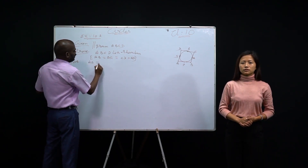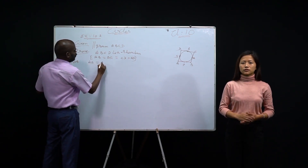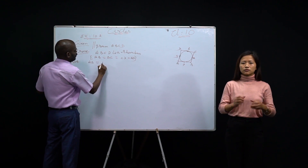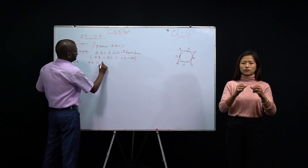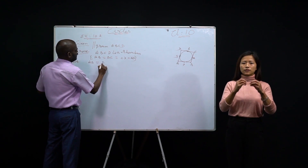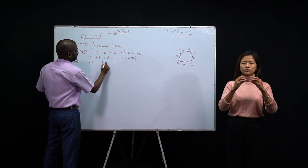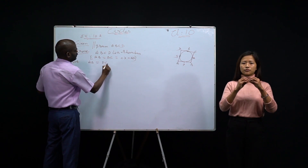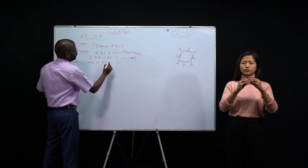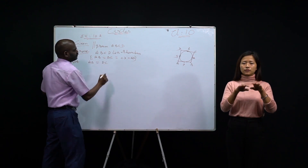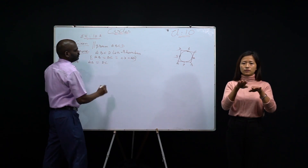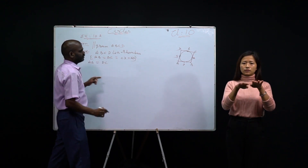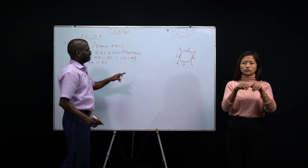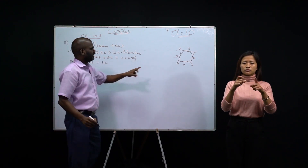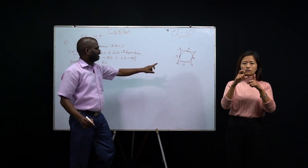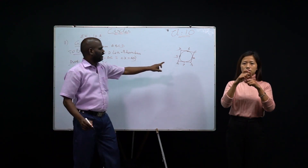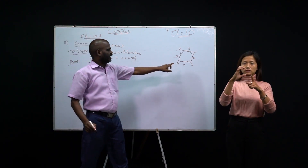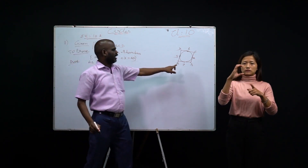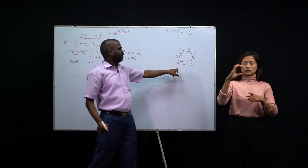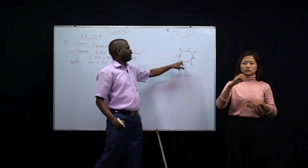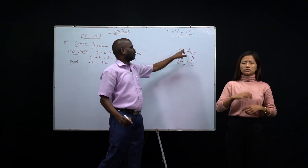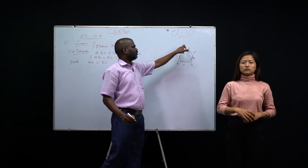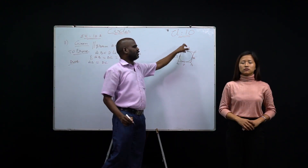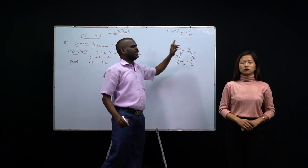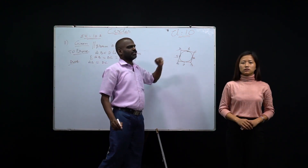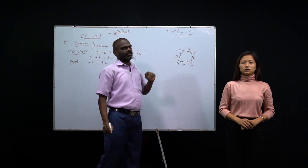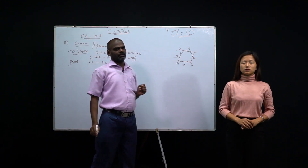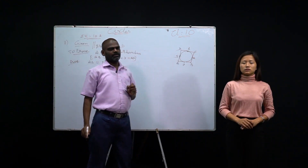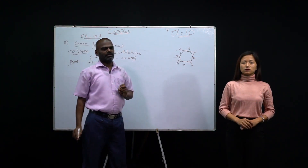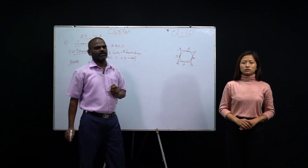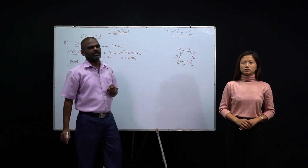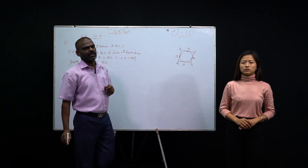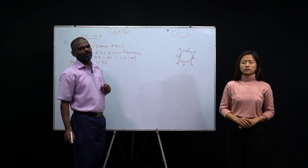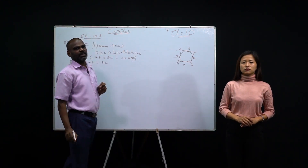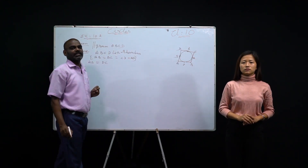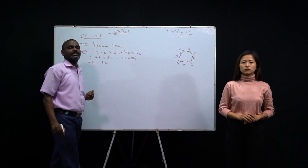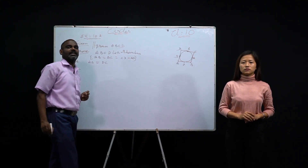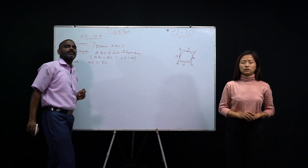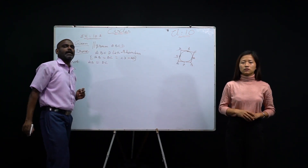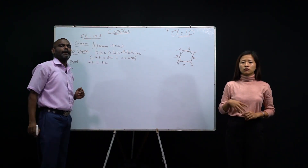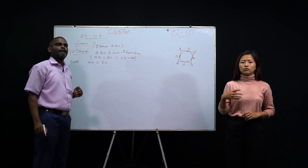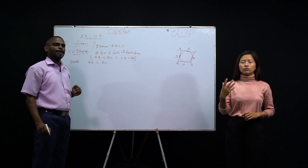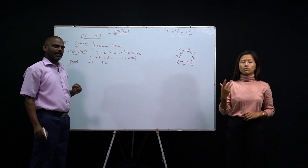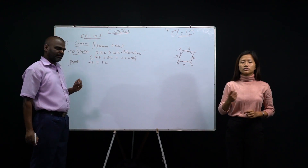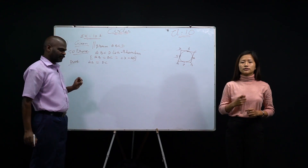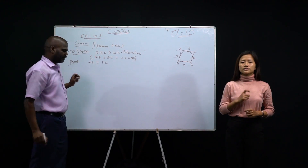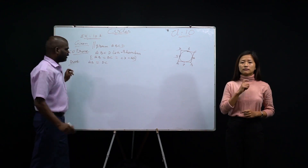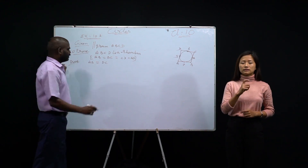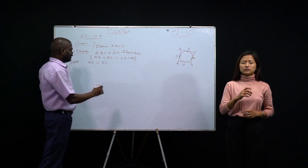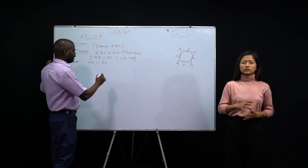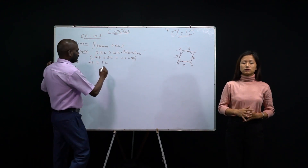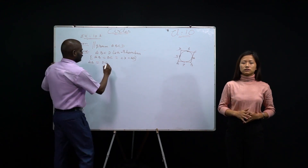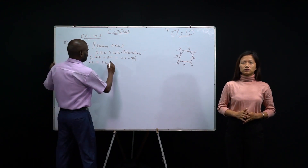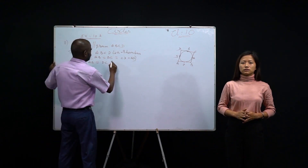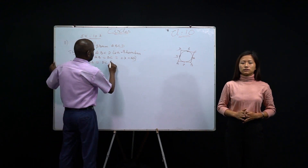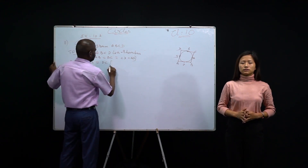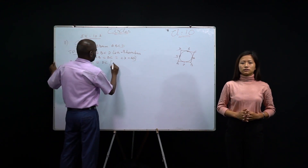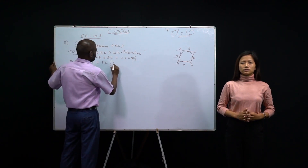AB equal to DC. AB equal to DC. Tell me what is the reason? Yes.